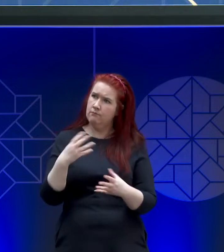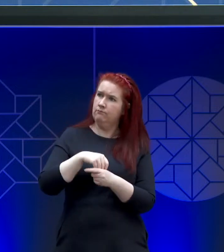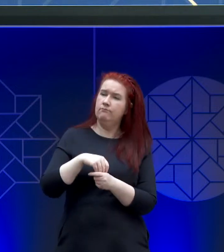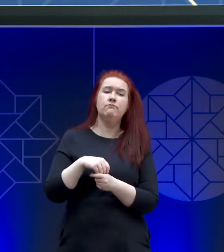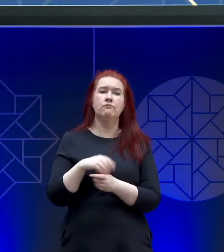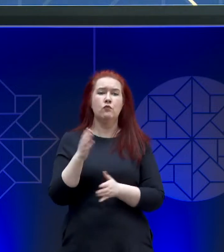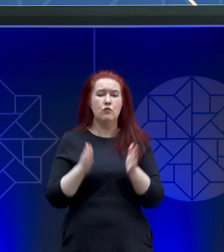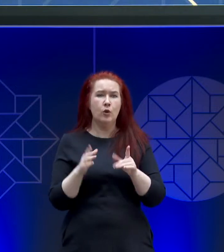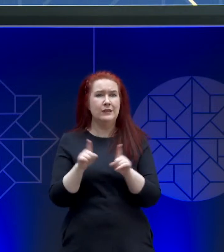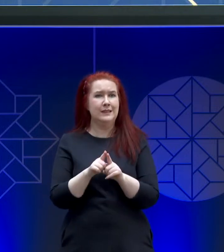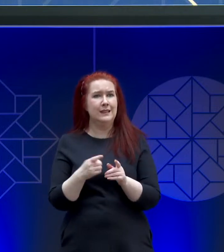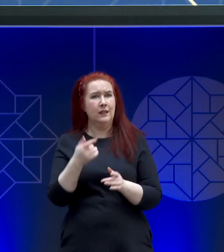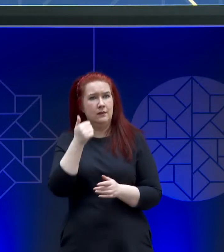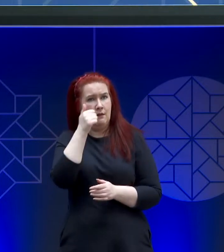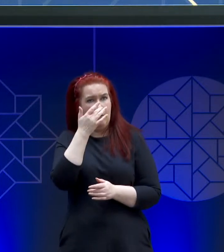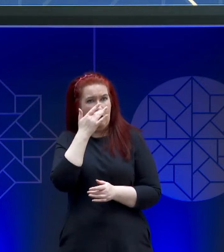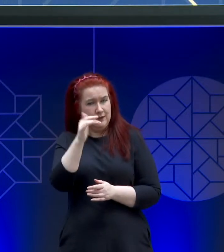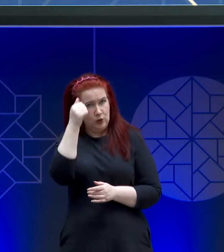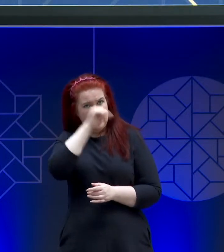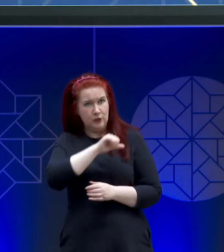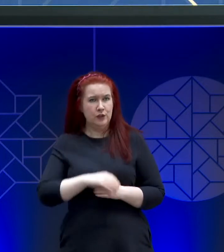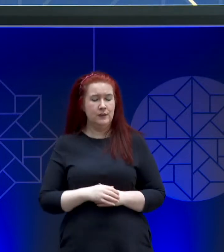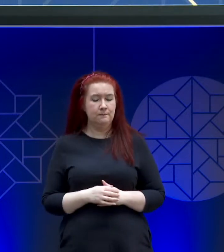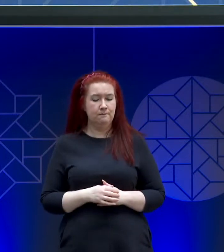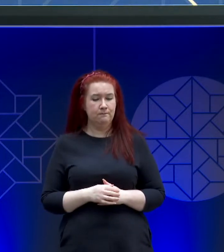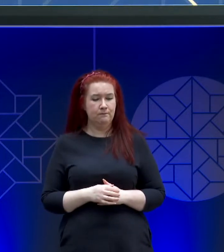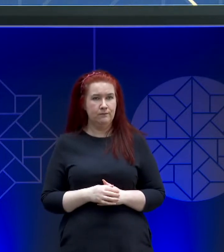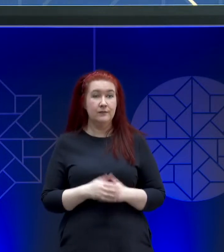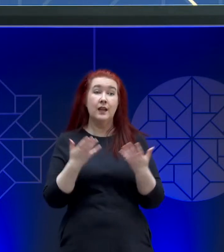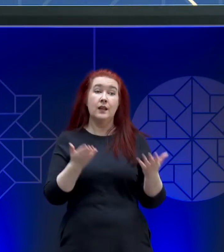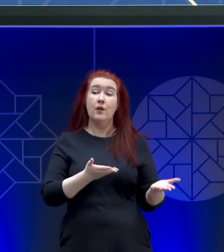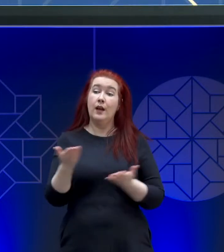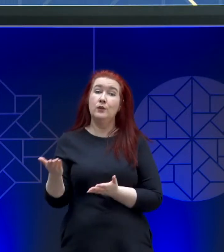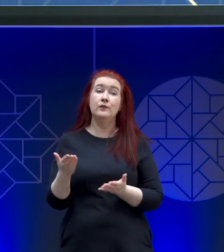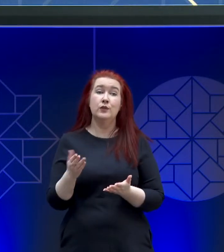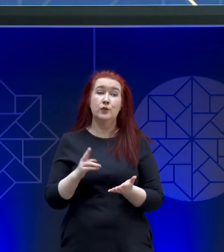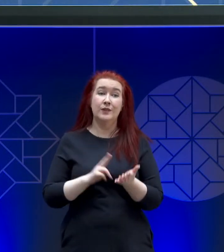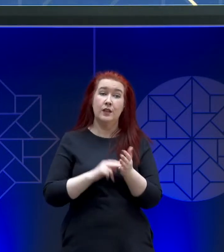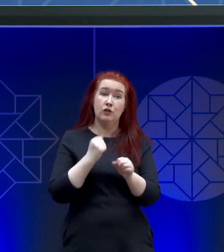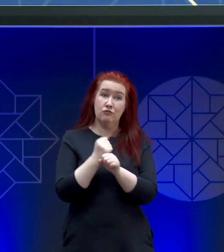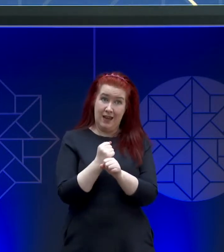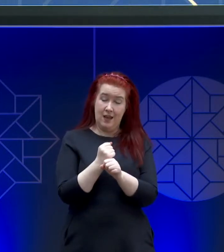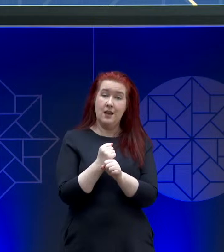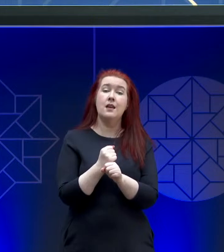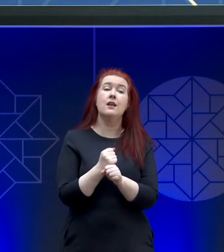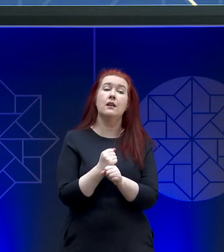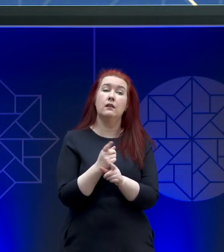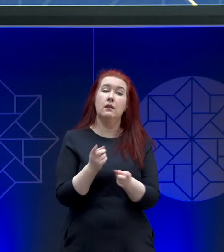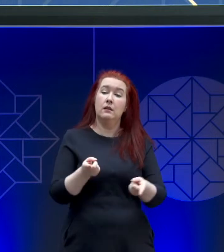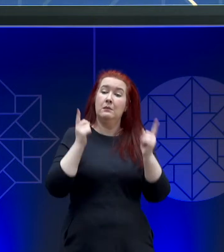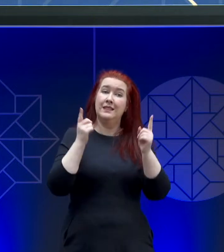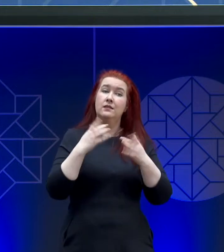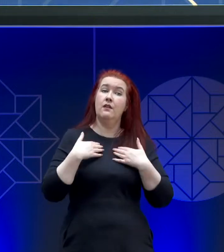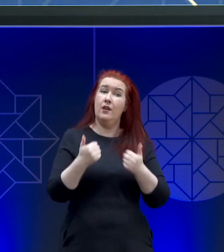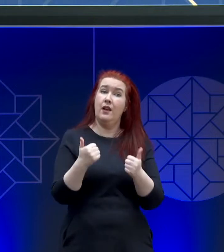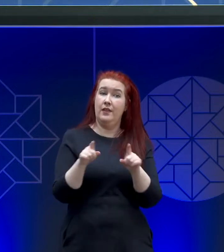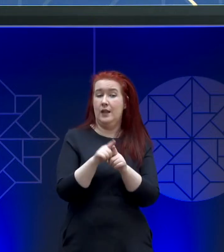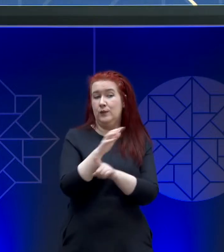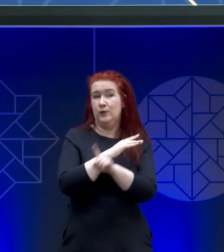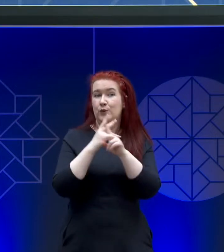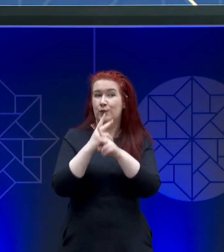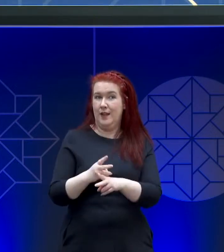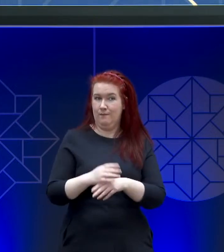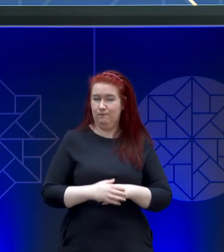AI. So with that, I'm going to hand over to Neil Gray, Cabinet Secretary for Health and Social